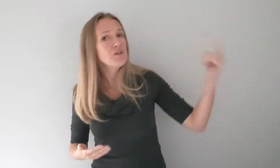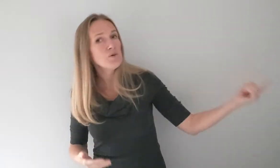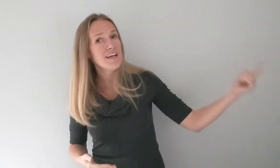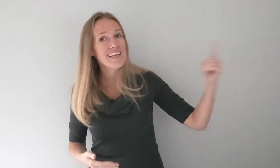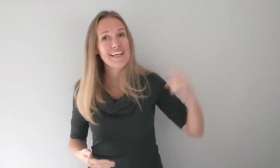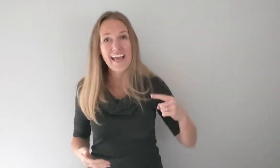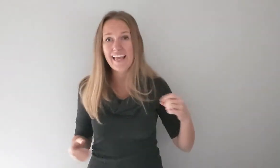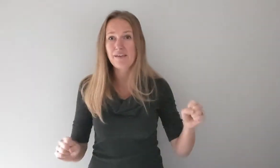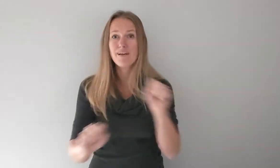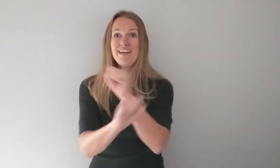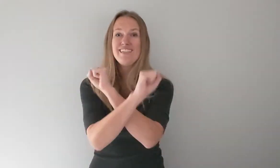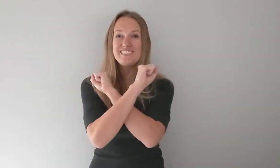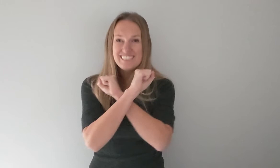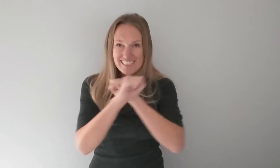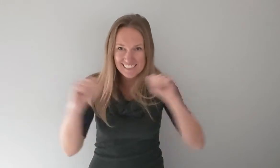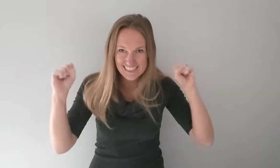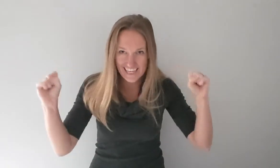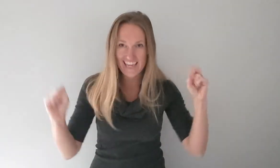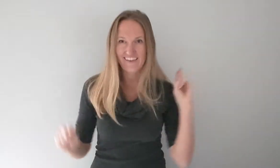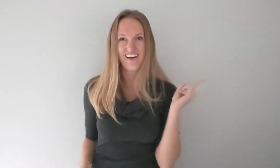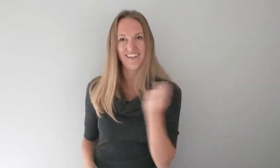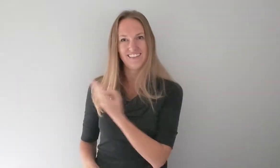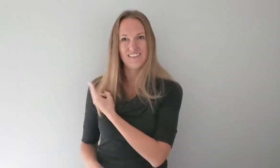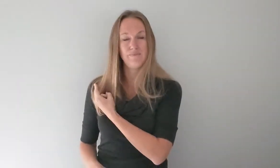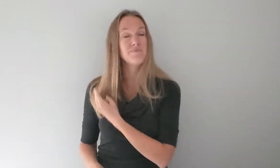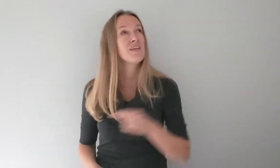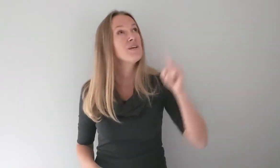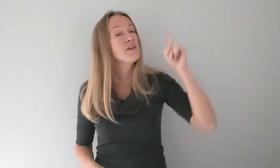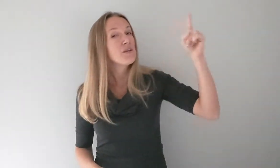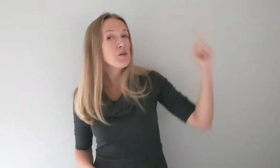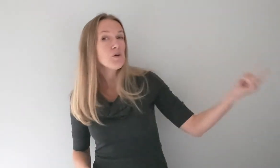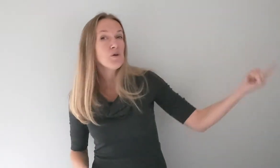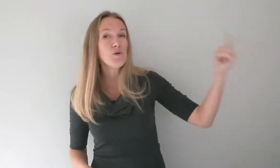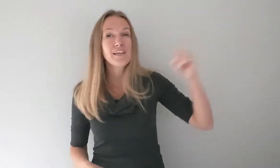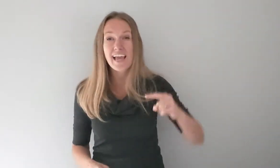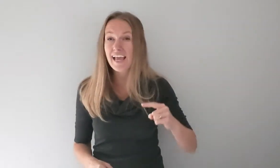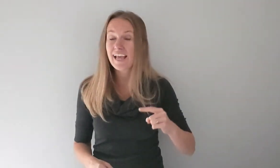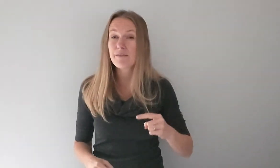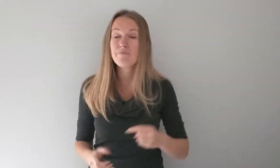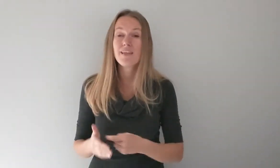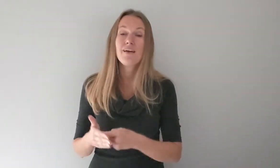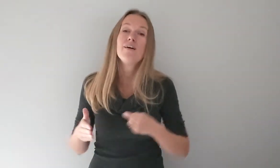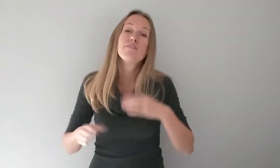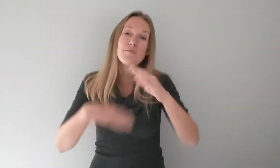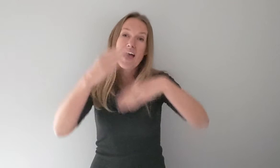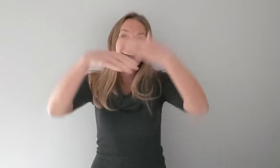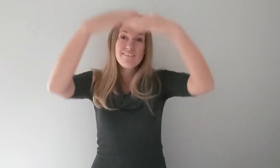you came to save us. You came from